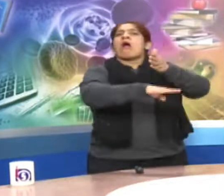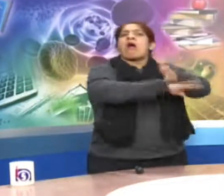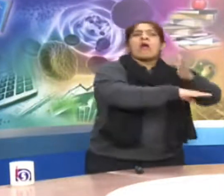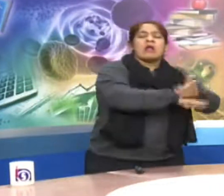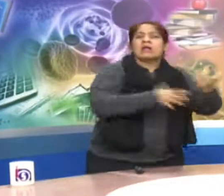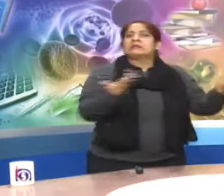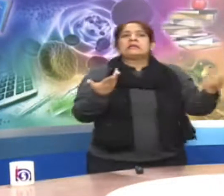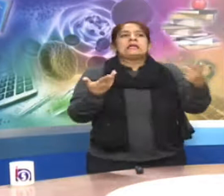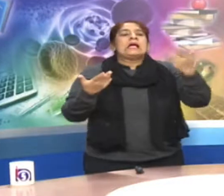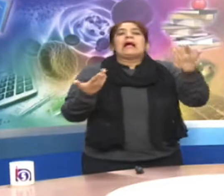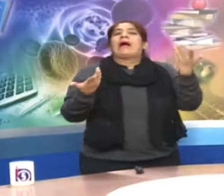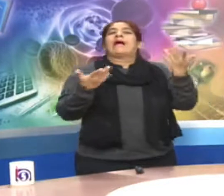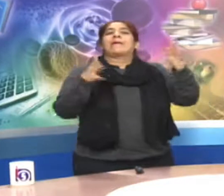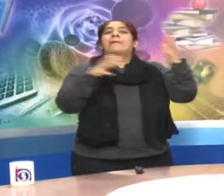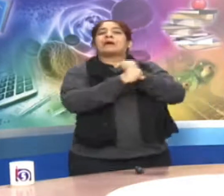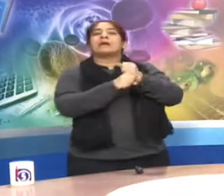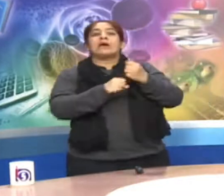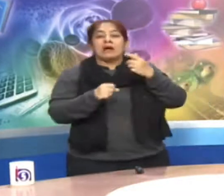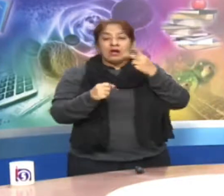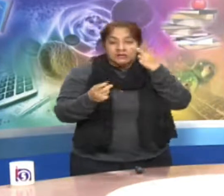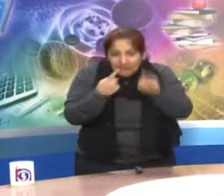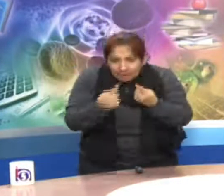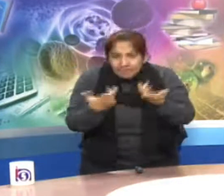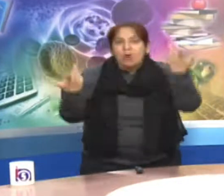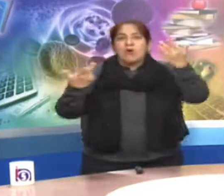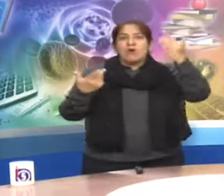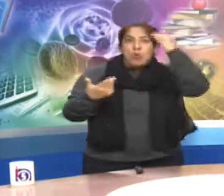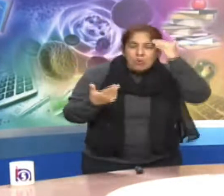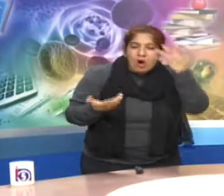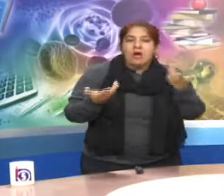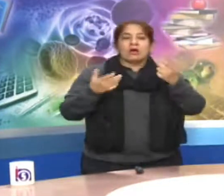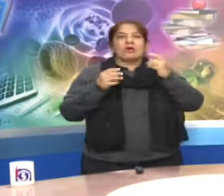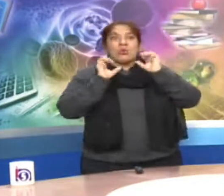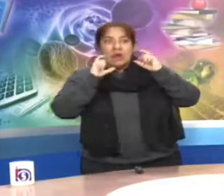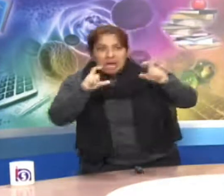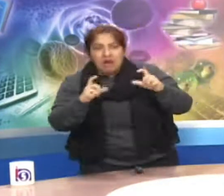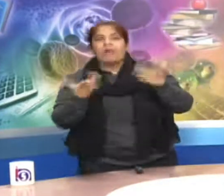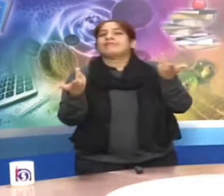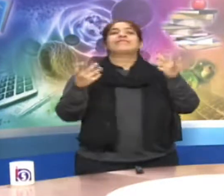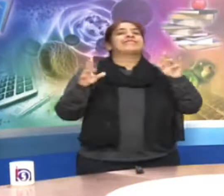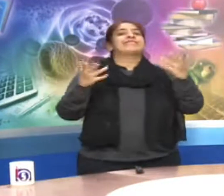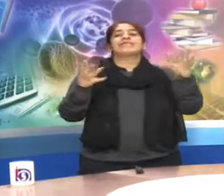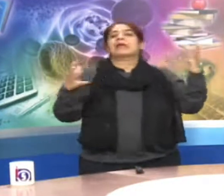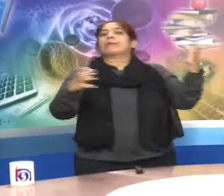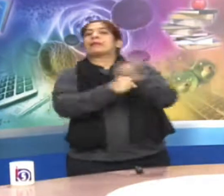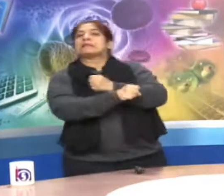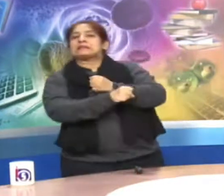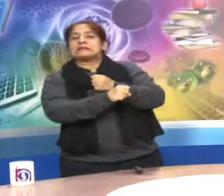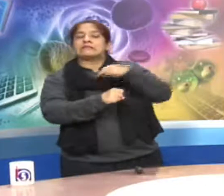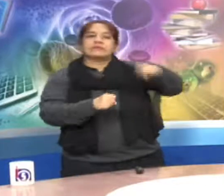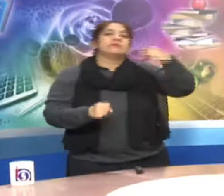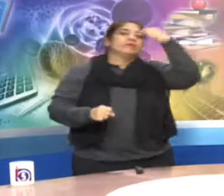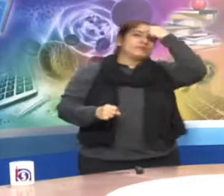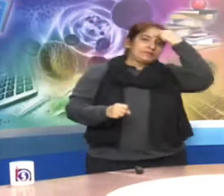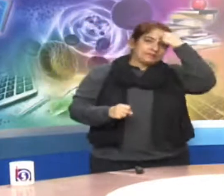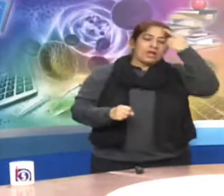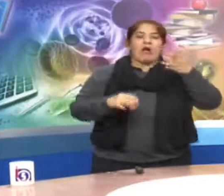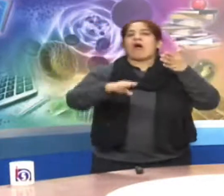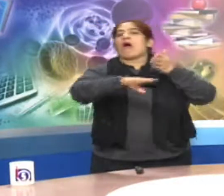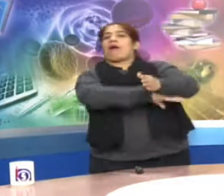just with one particular product, but could anything exploiting the customers, the consumers, and not giving